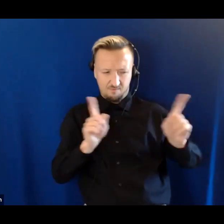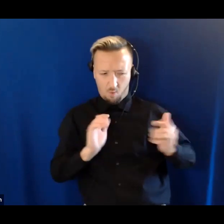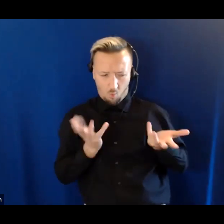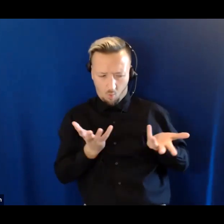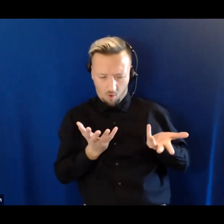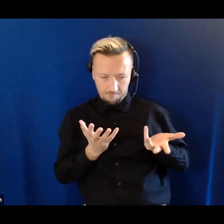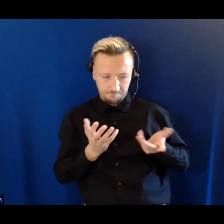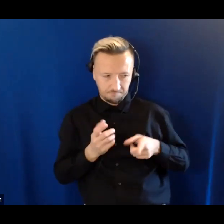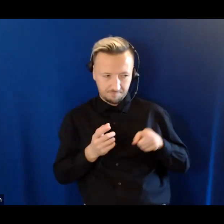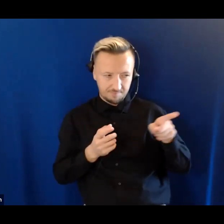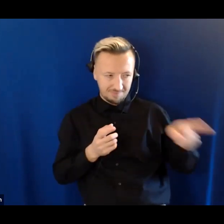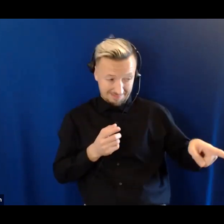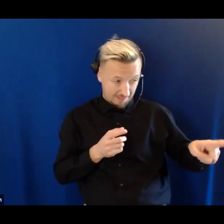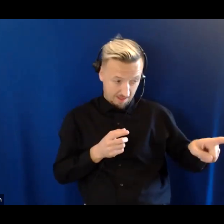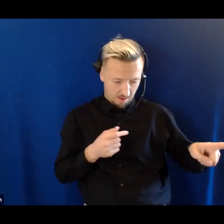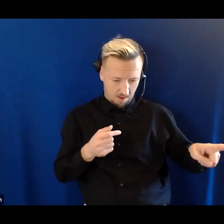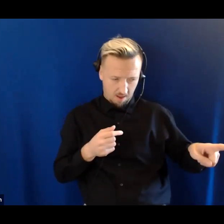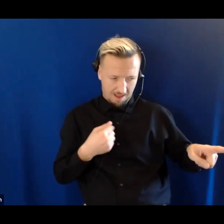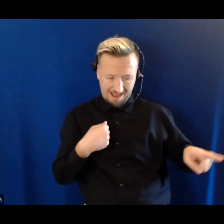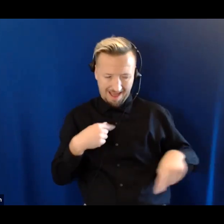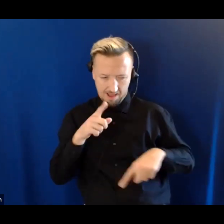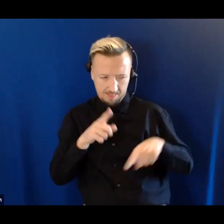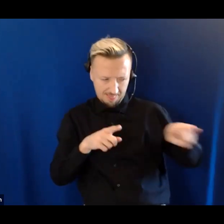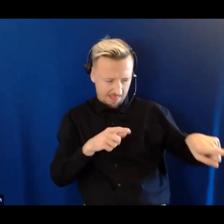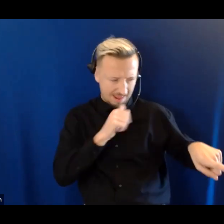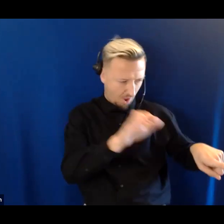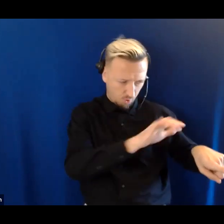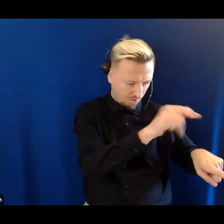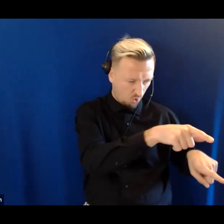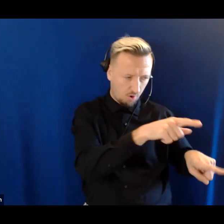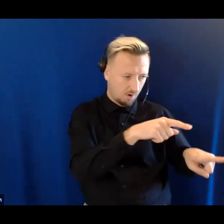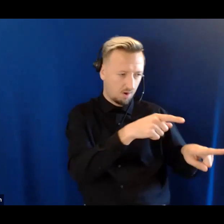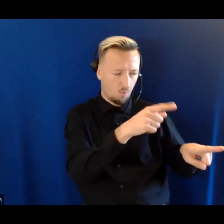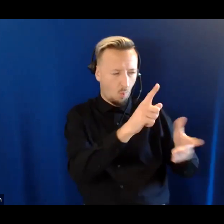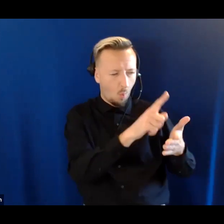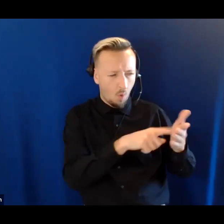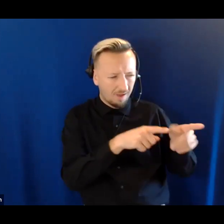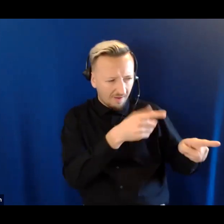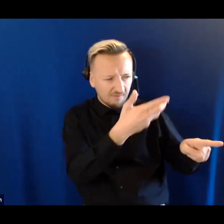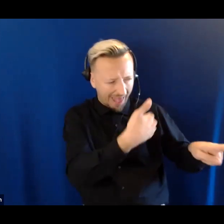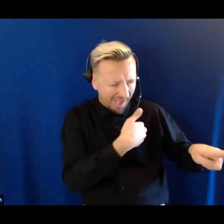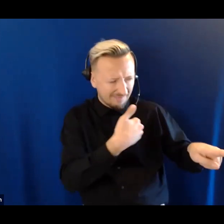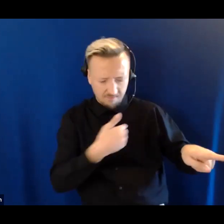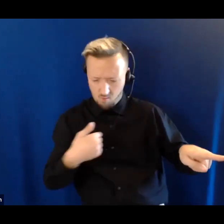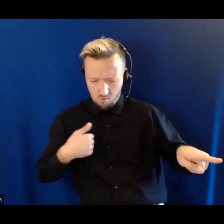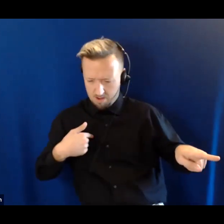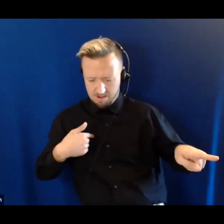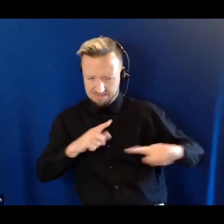or, you know, disability service can do? And I really think it comes down to